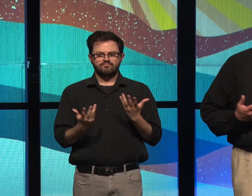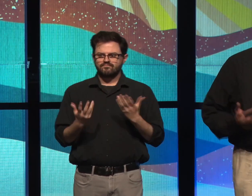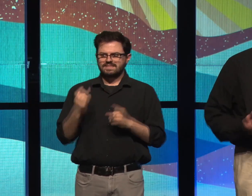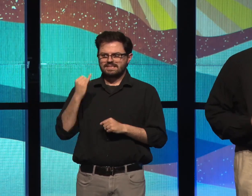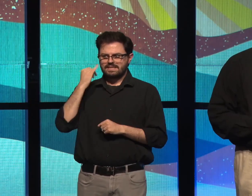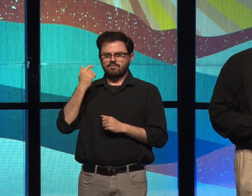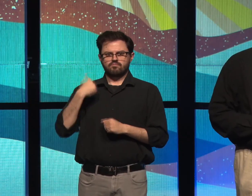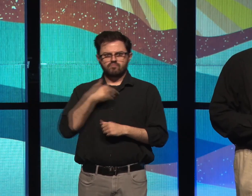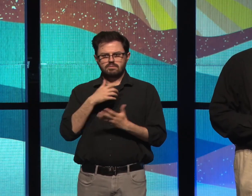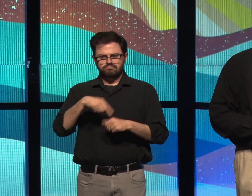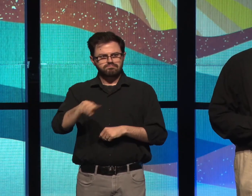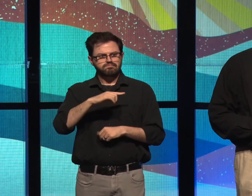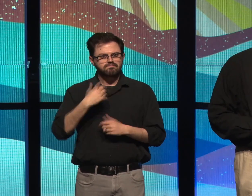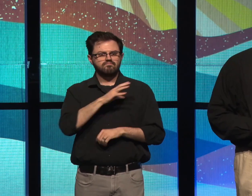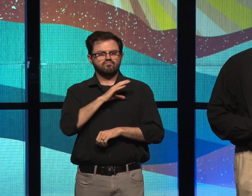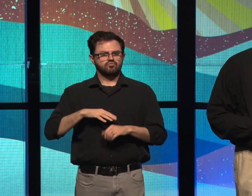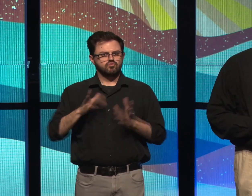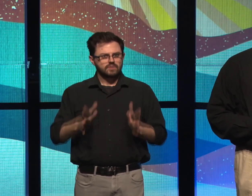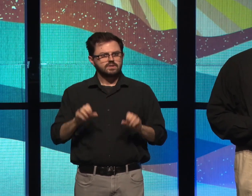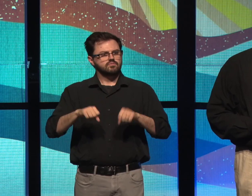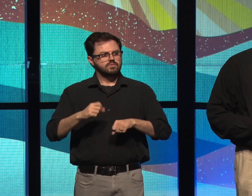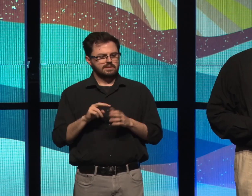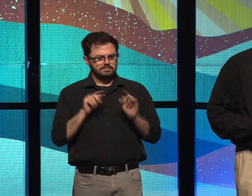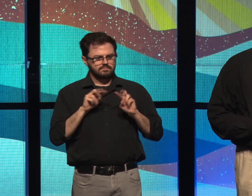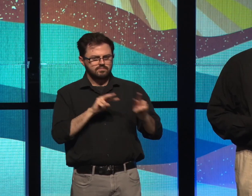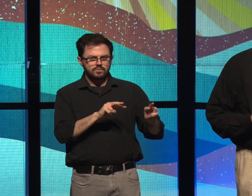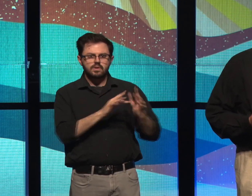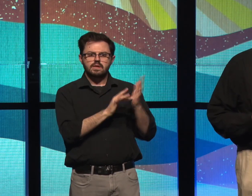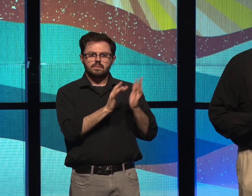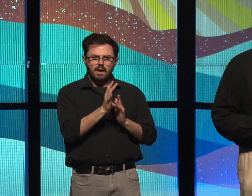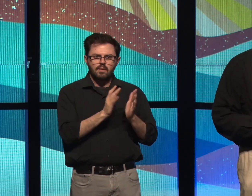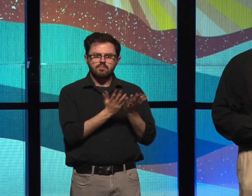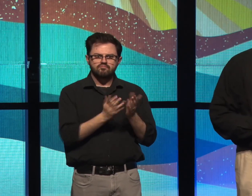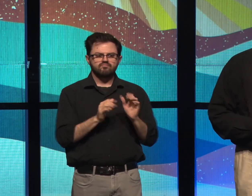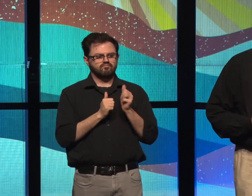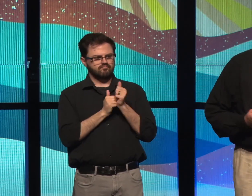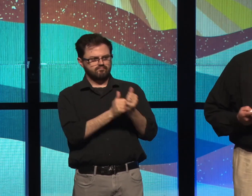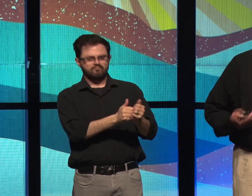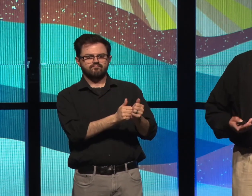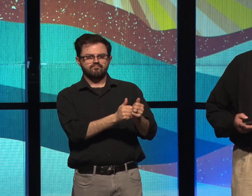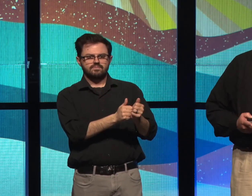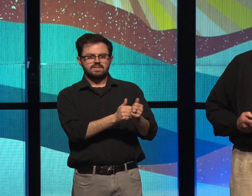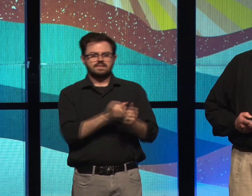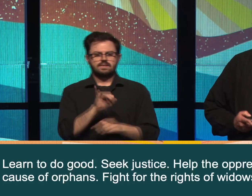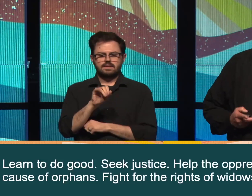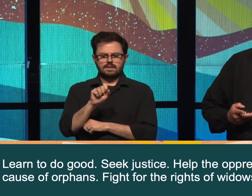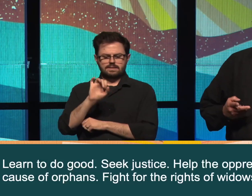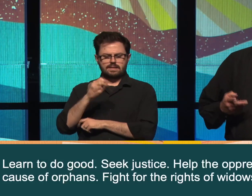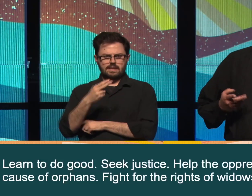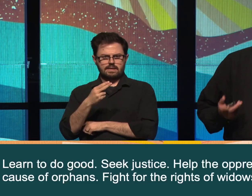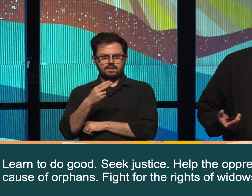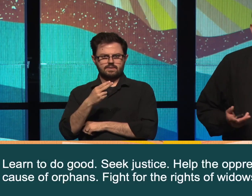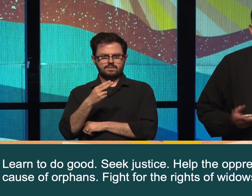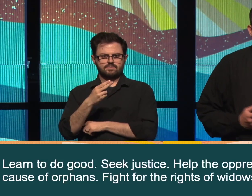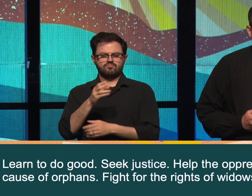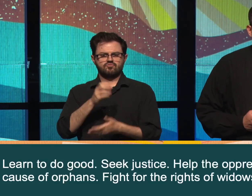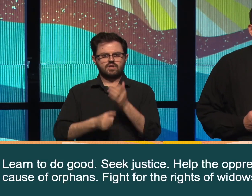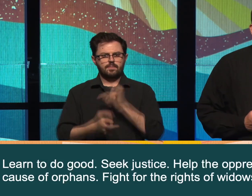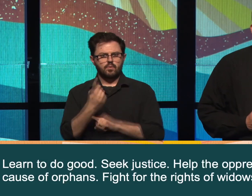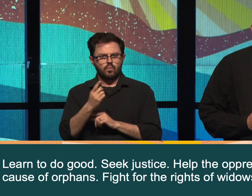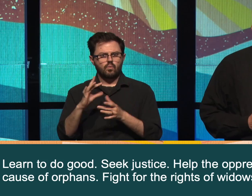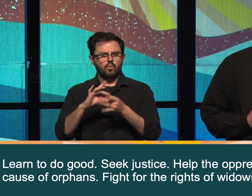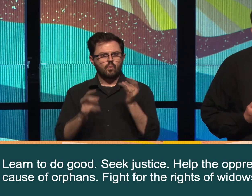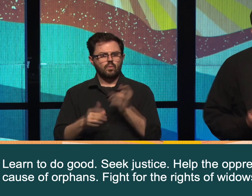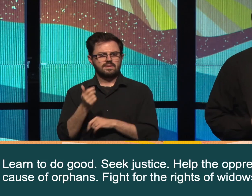behavior of overcoming this unacceptable truth. In Isaiah 1:17, we're called to learn to do